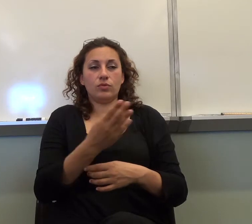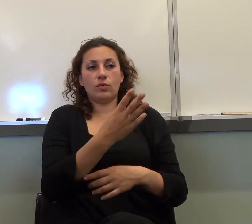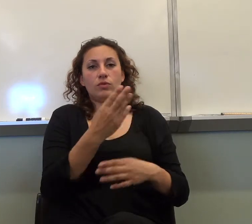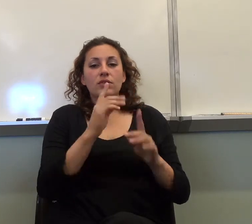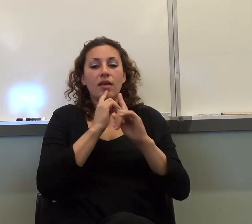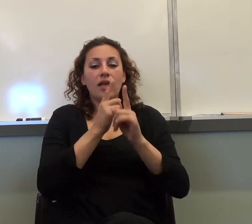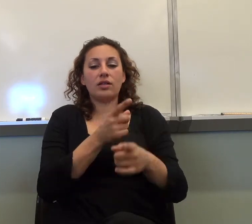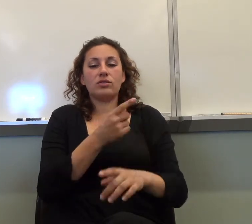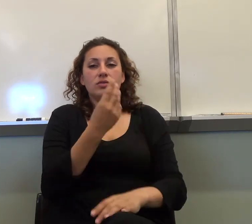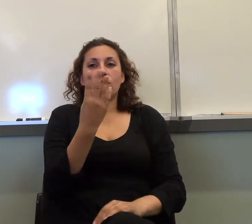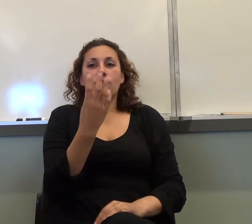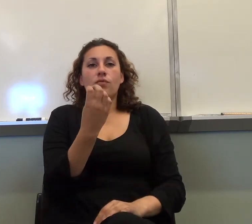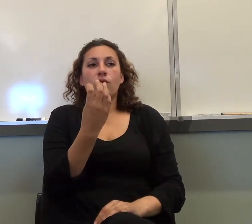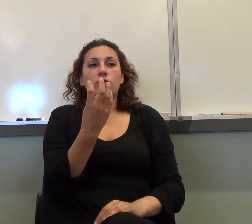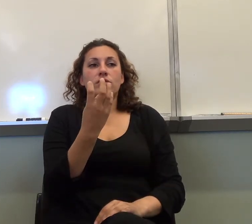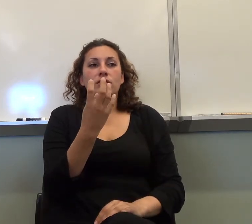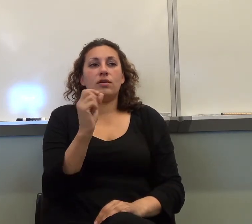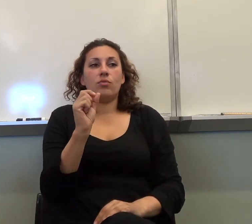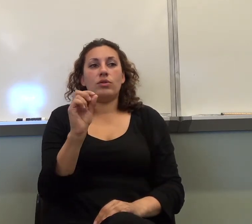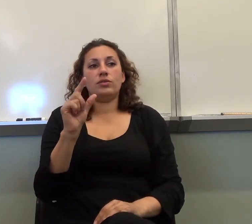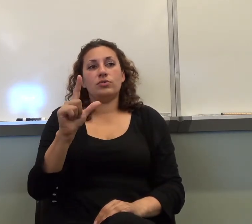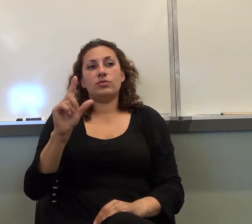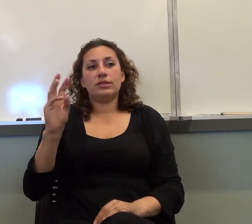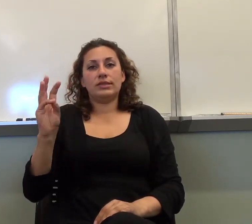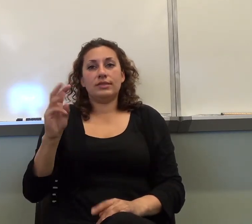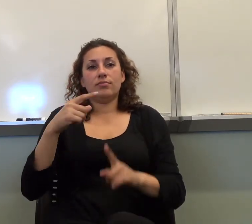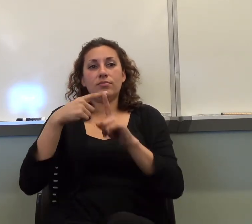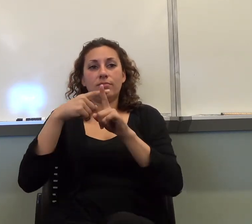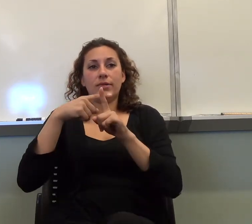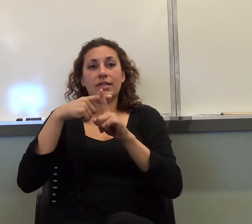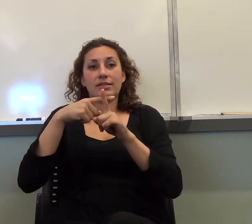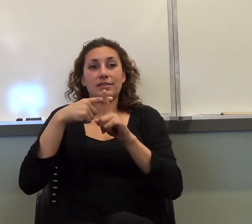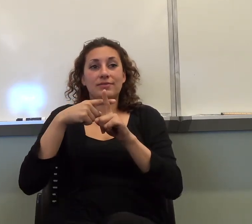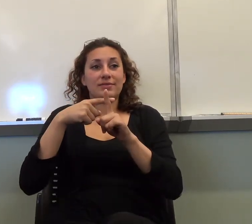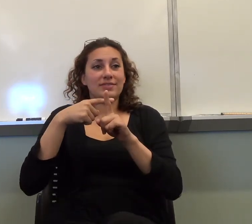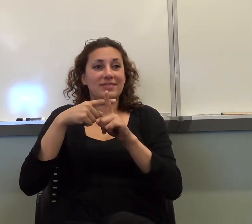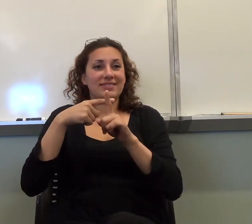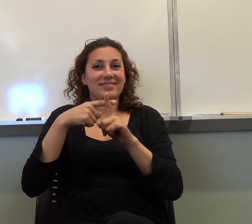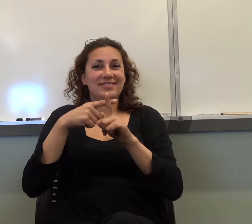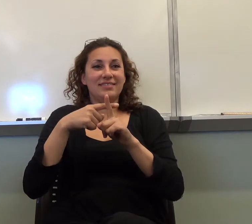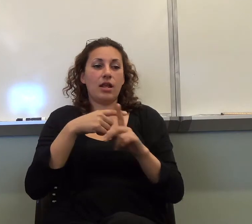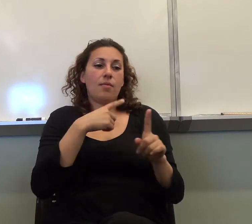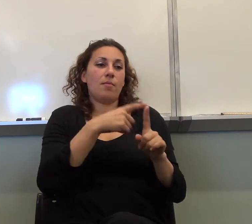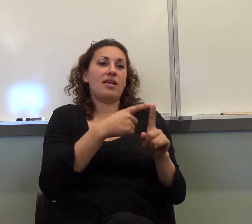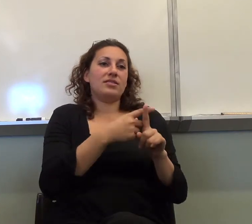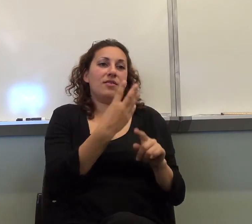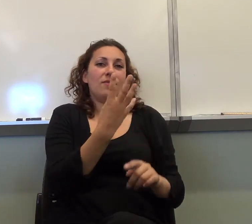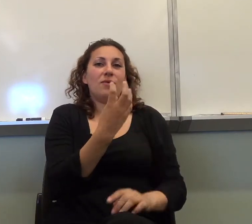14.26. And that is positive. It's a positive 14.26.